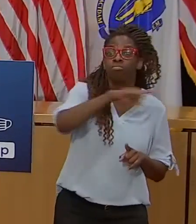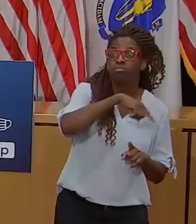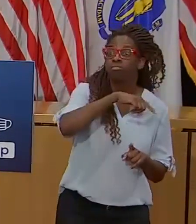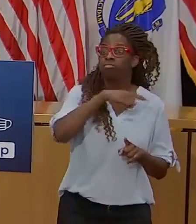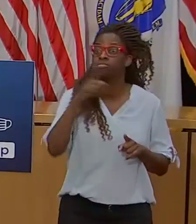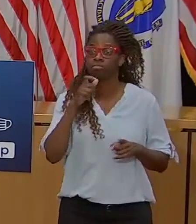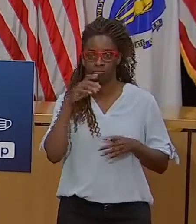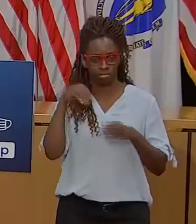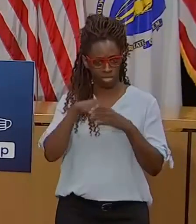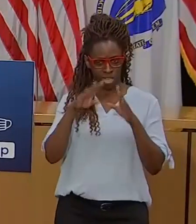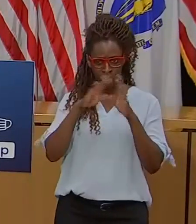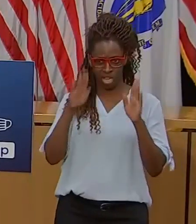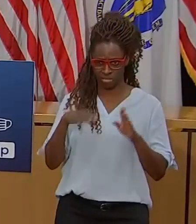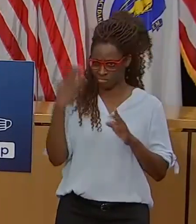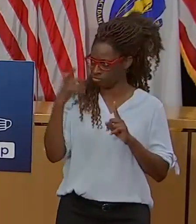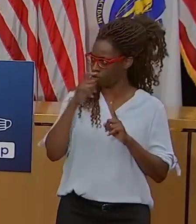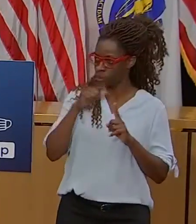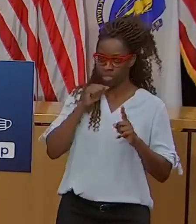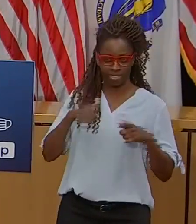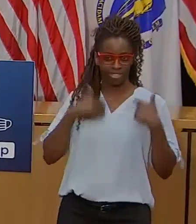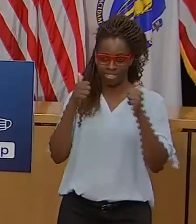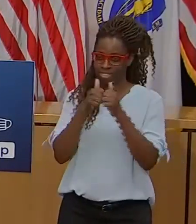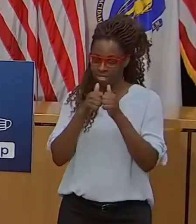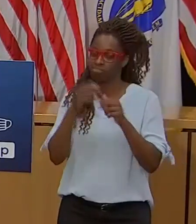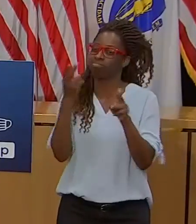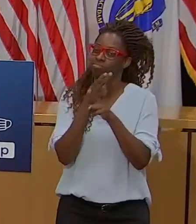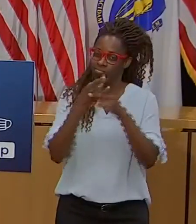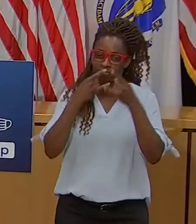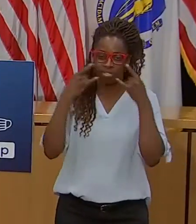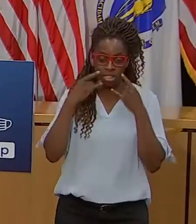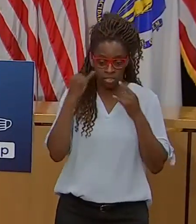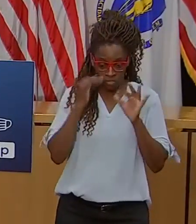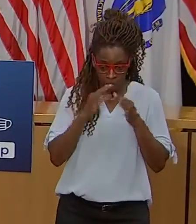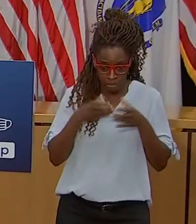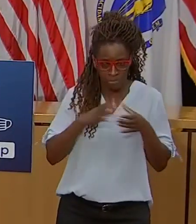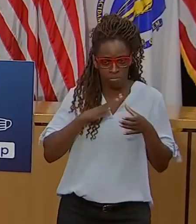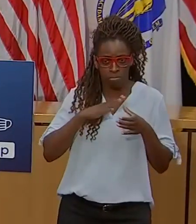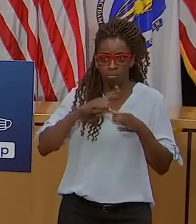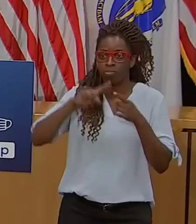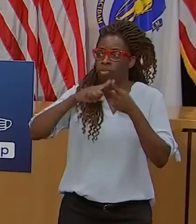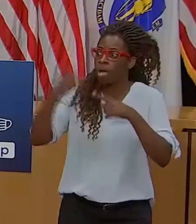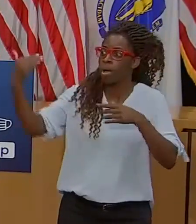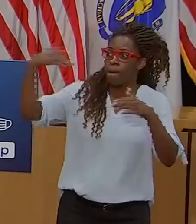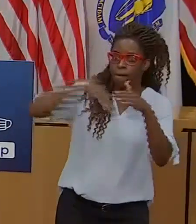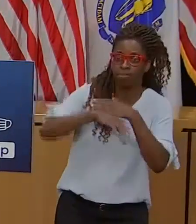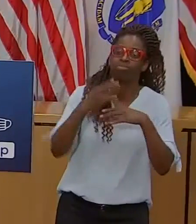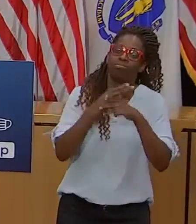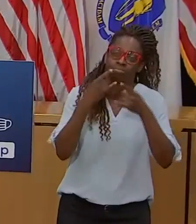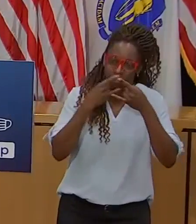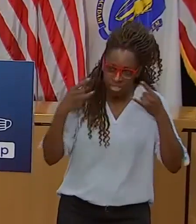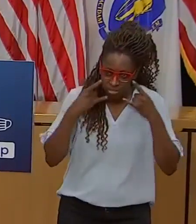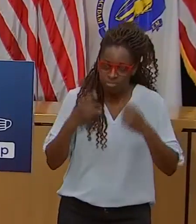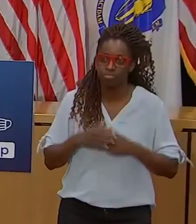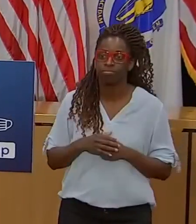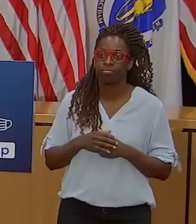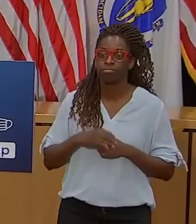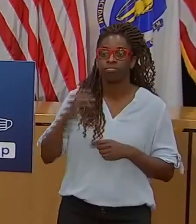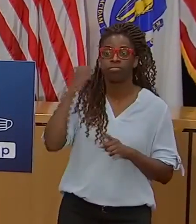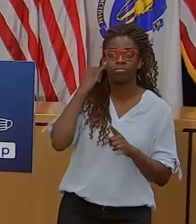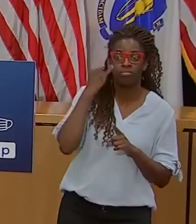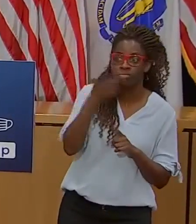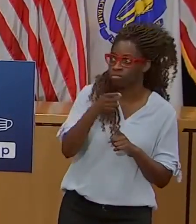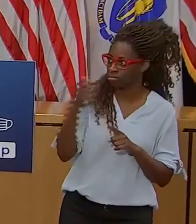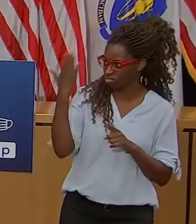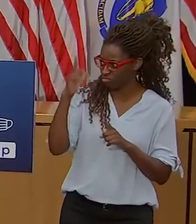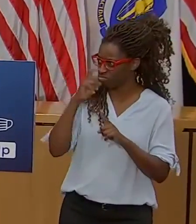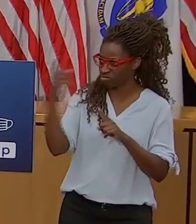to do everything you can to avoid spending time with groups that you don't spend time with every day. And throughout